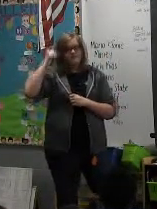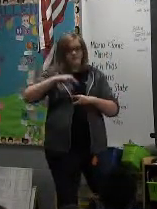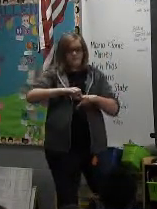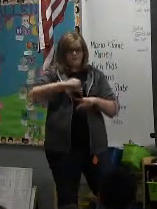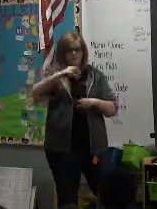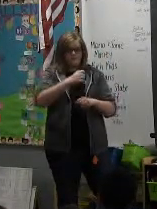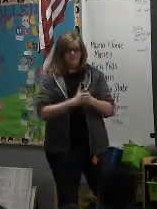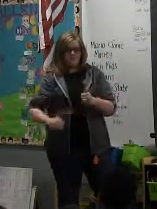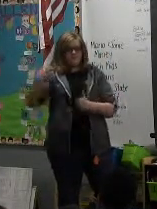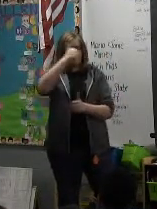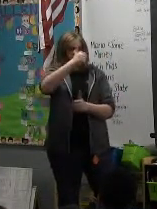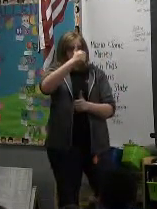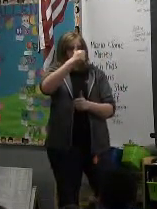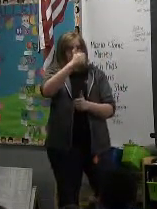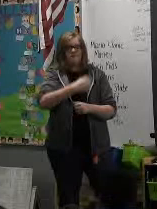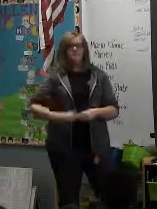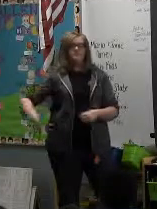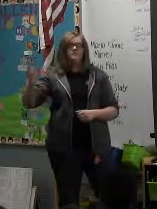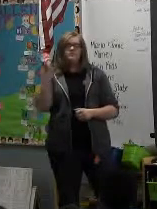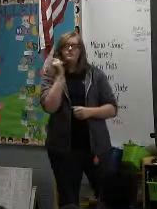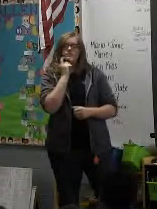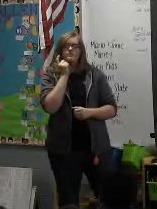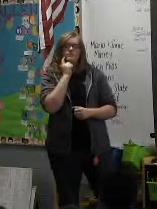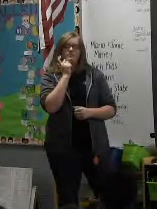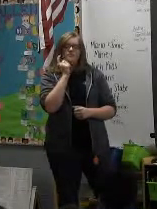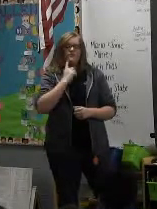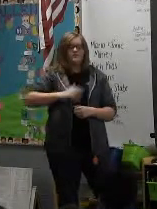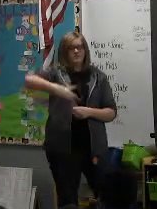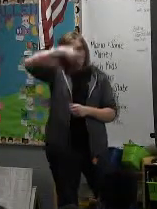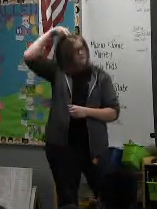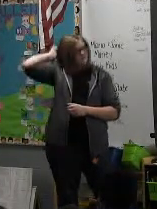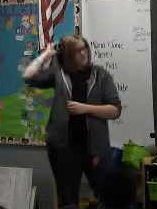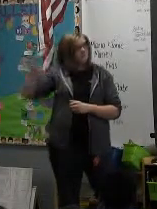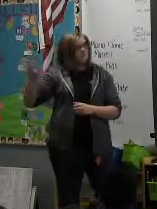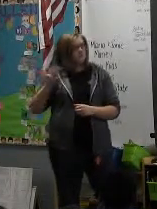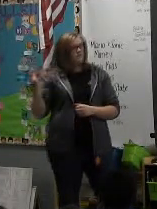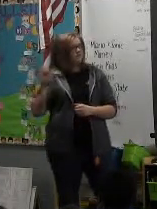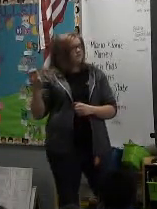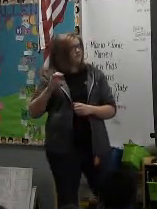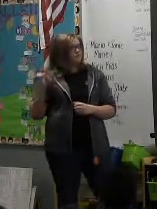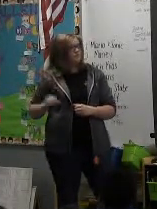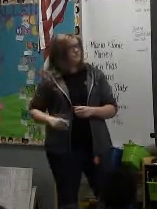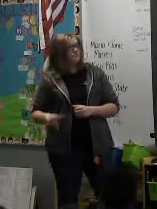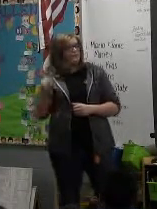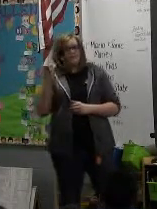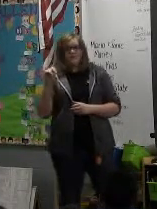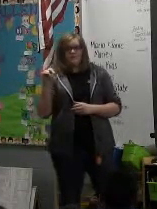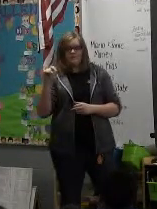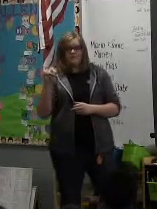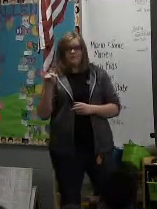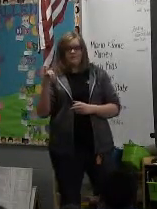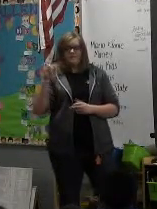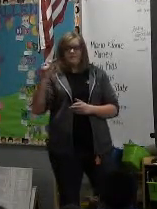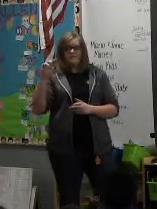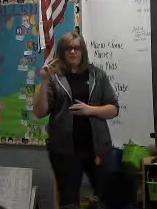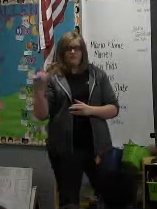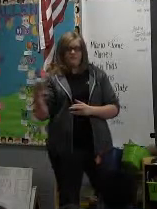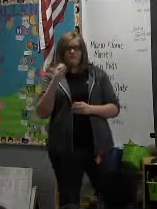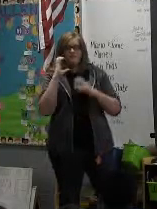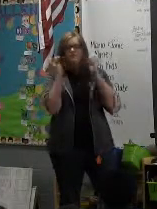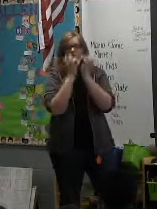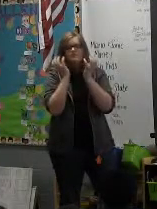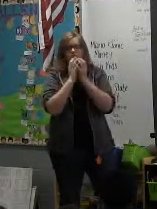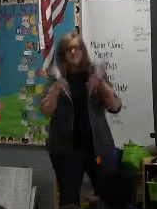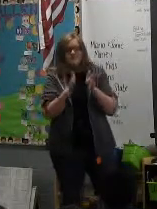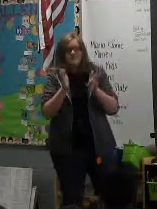Dad was the ring master. Mom was the lion tamer. Kim was